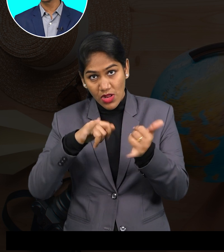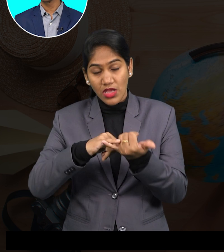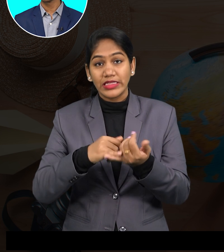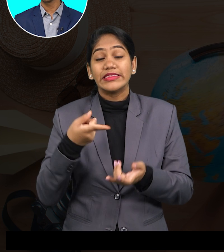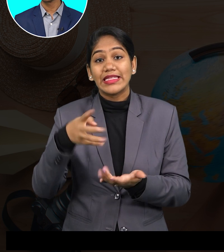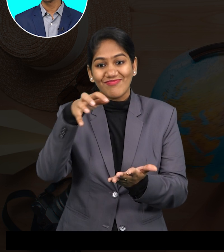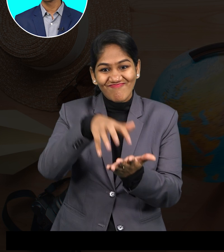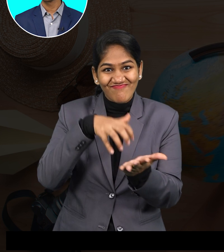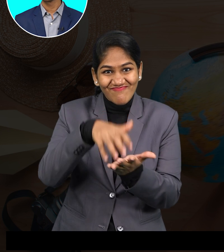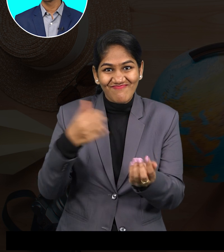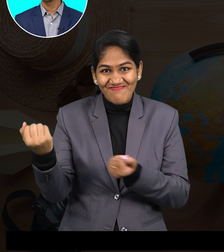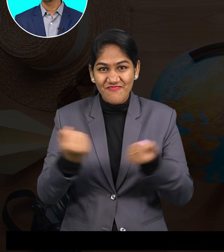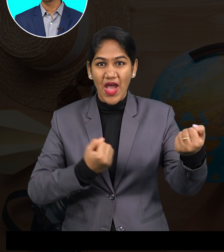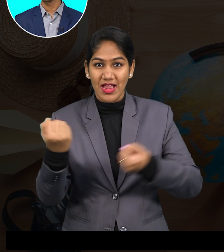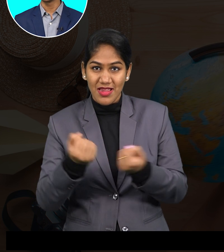tractors,